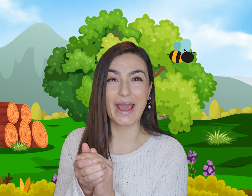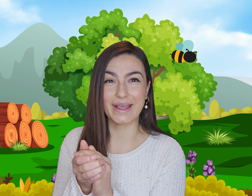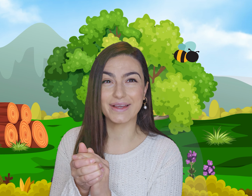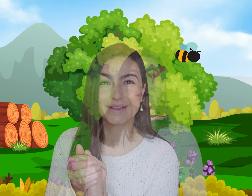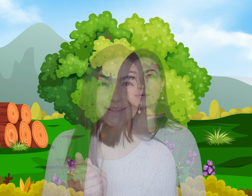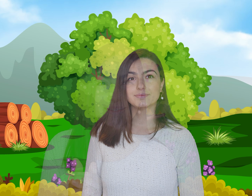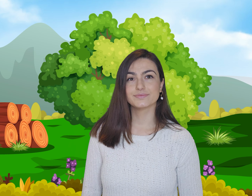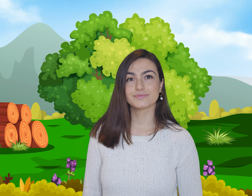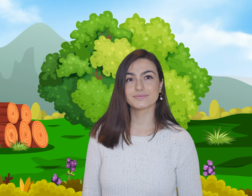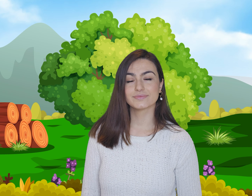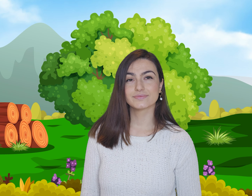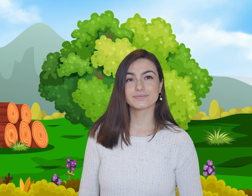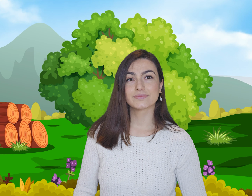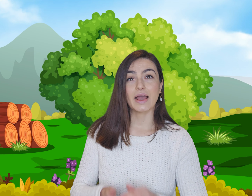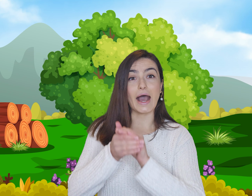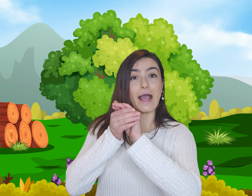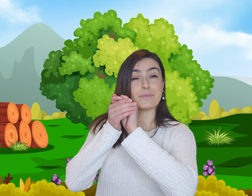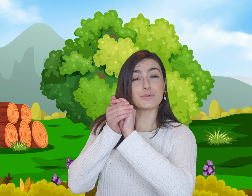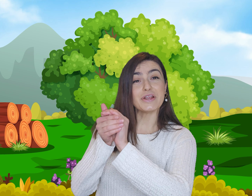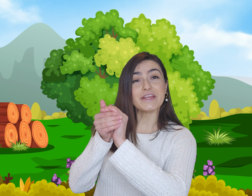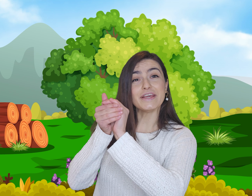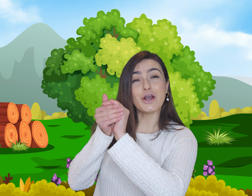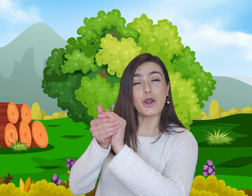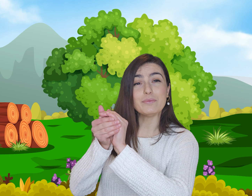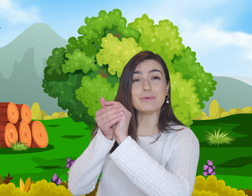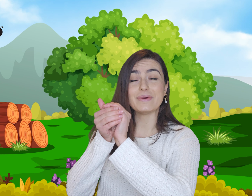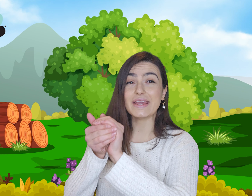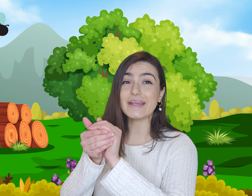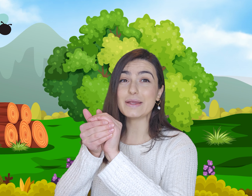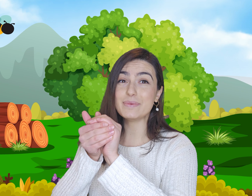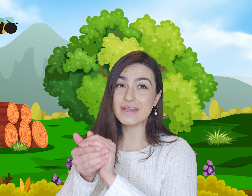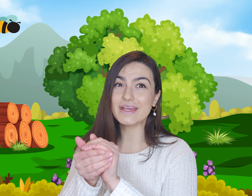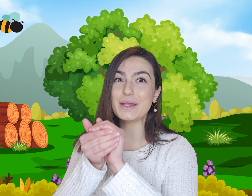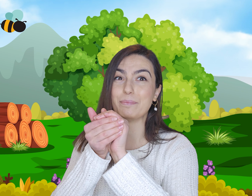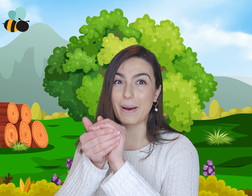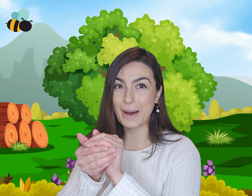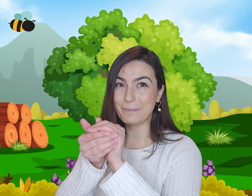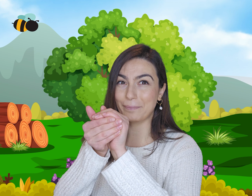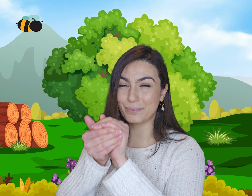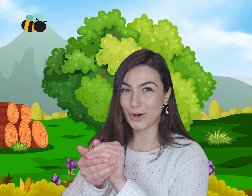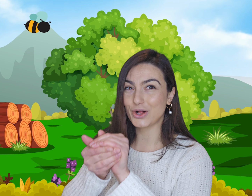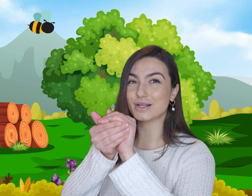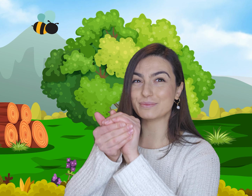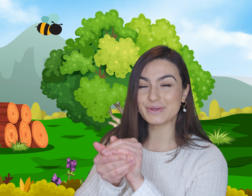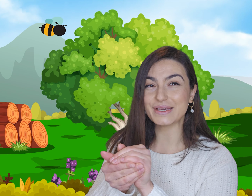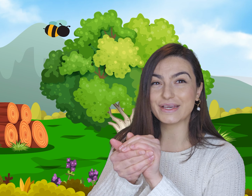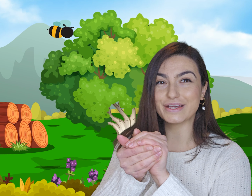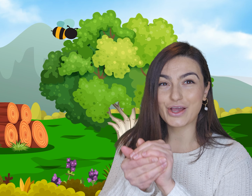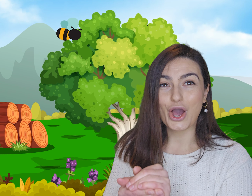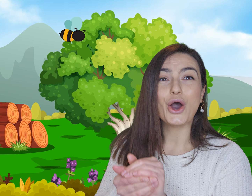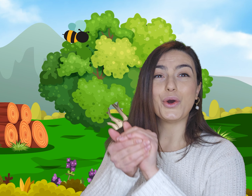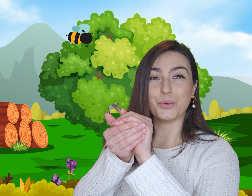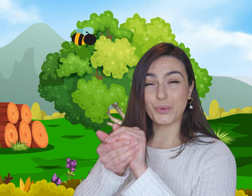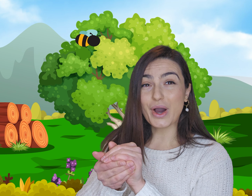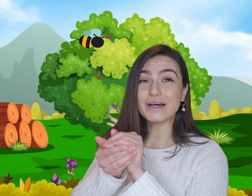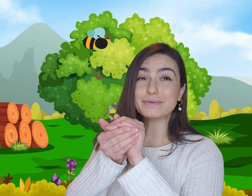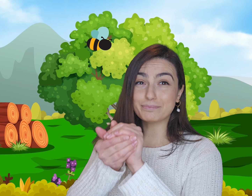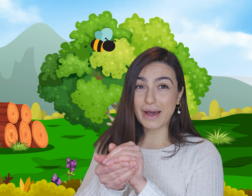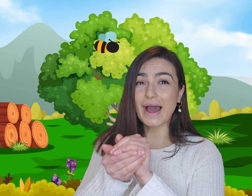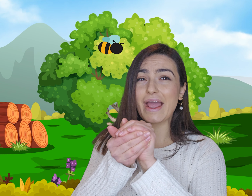i'm bringing home a baby bumblebee want my